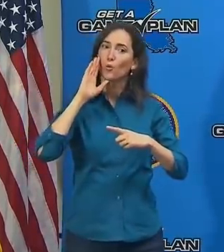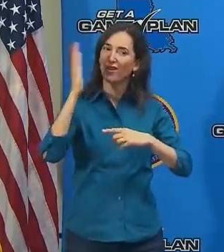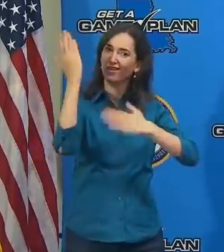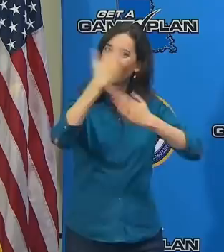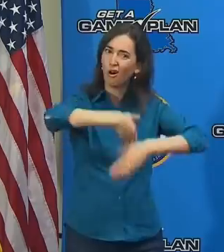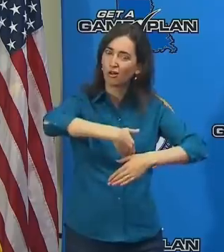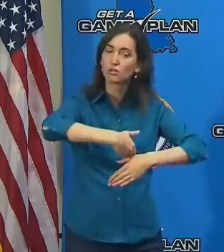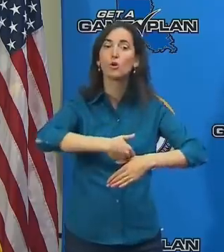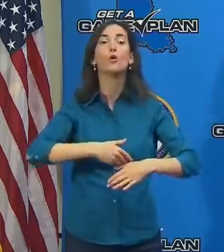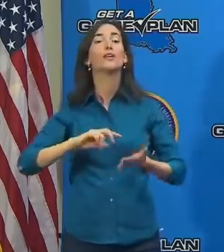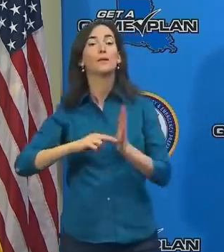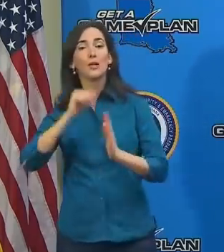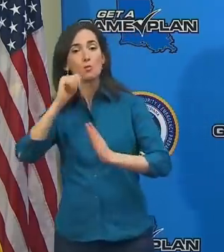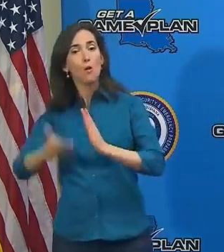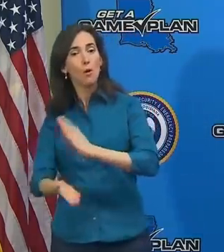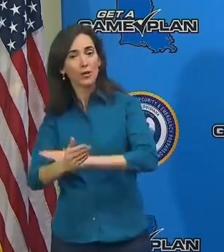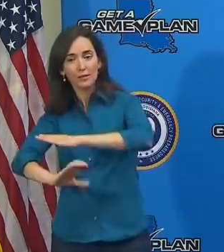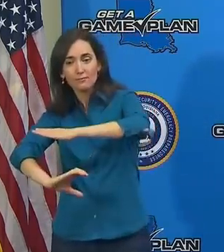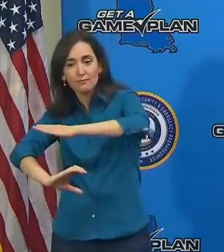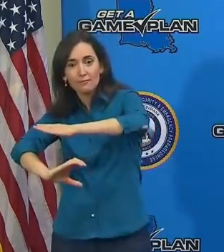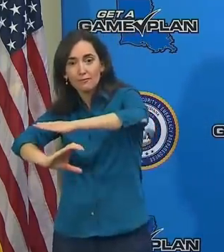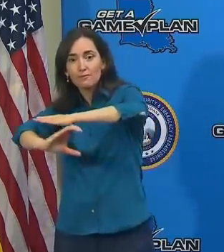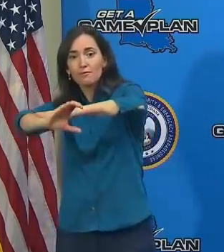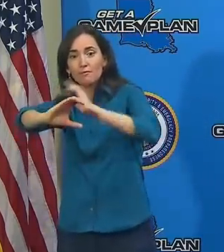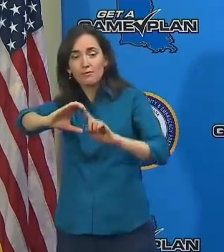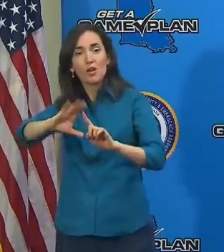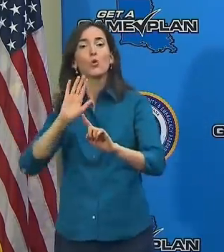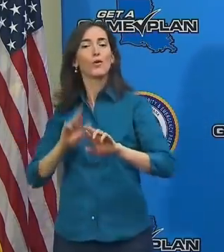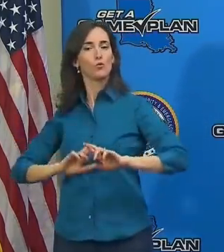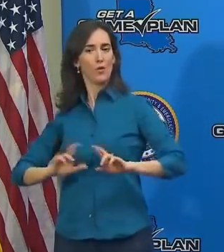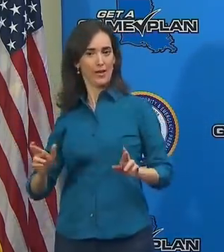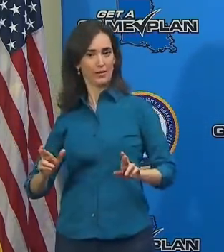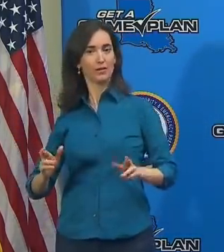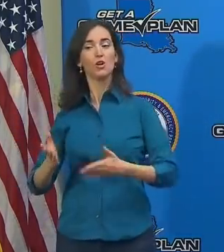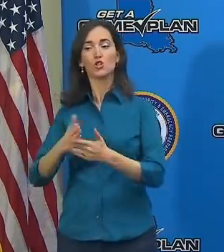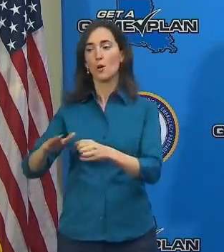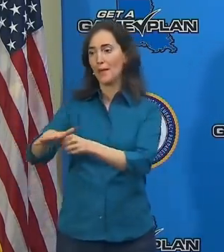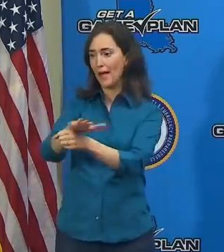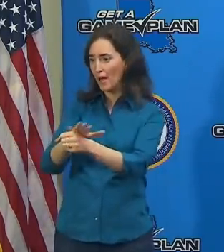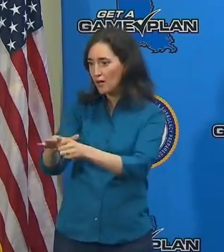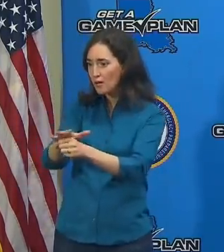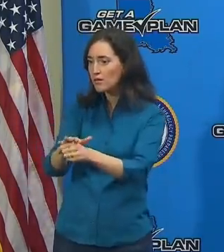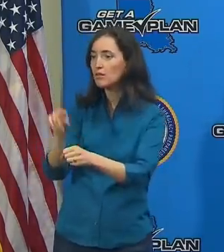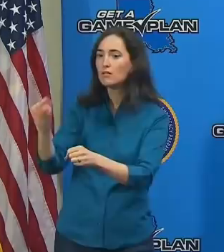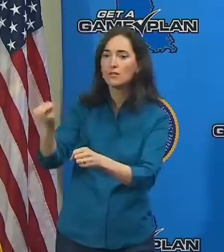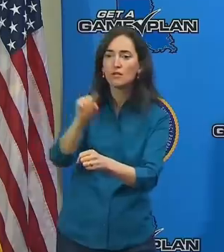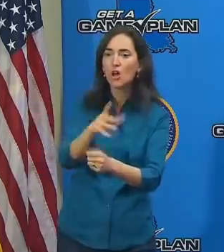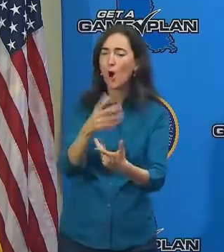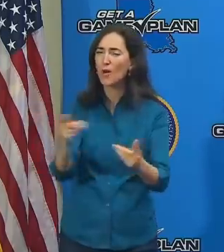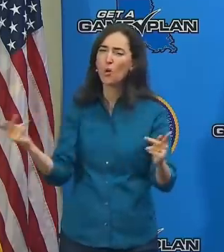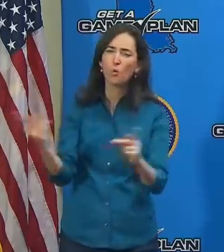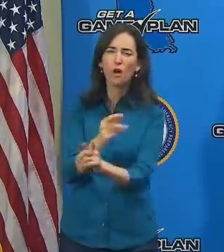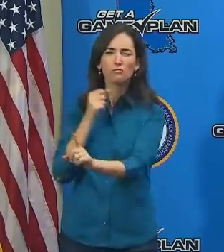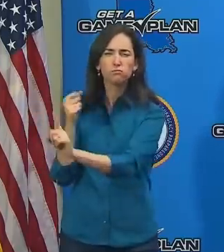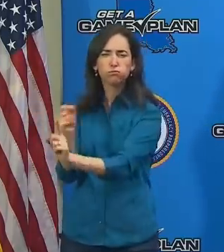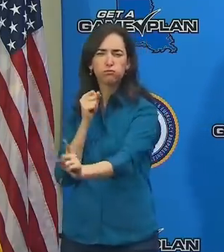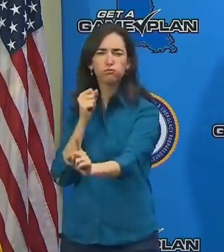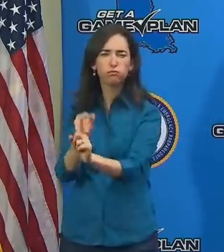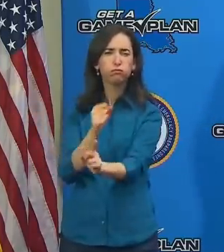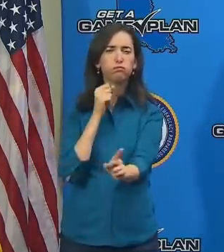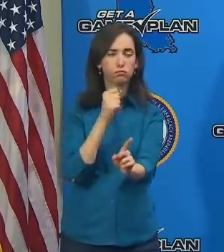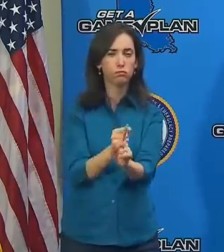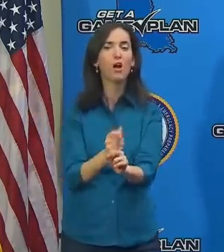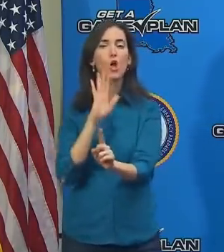morning to go out to those areas that we know already have received the most damaging impacts from the